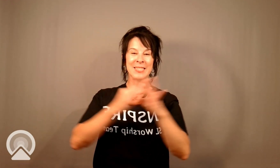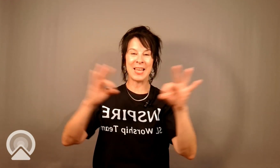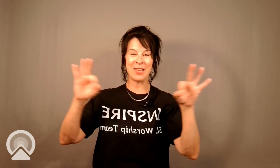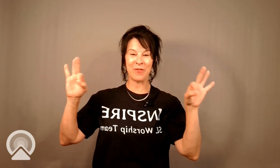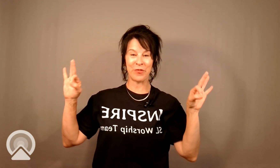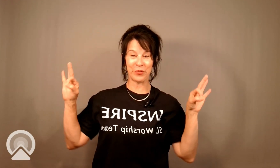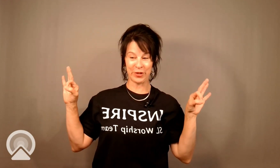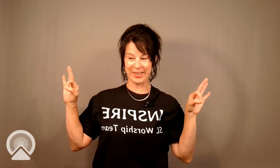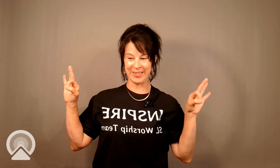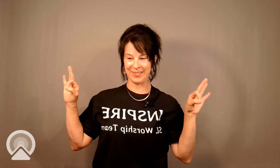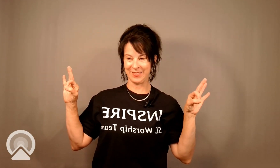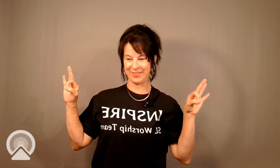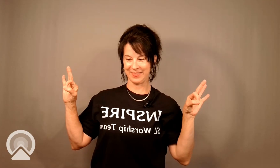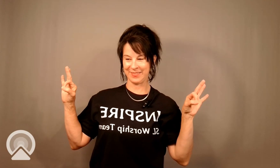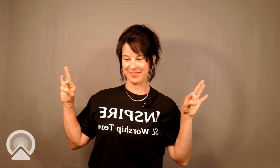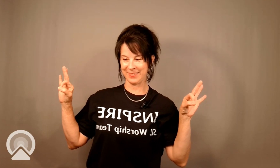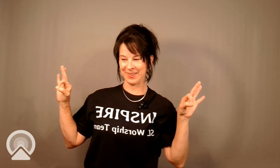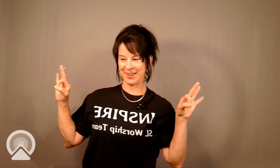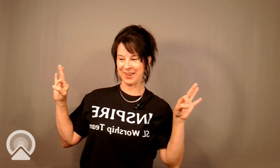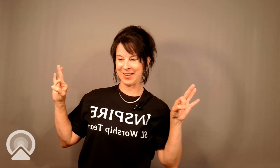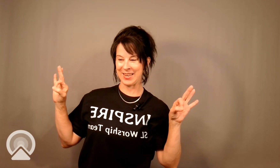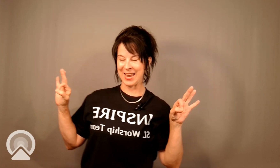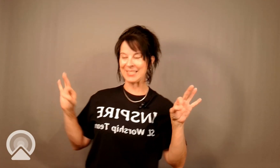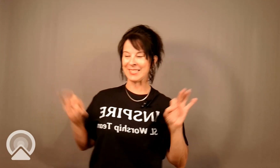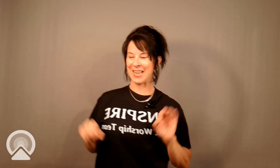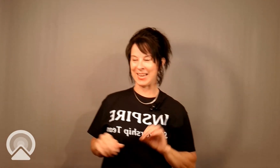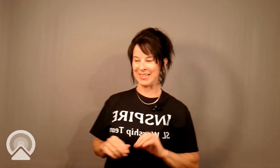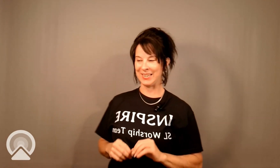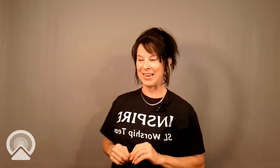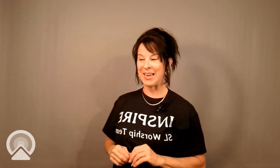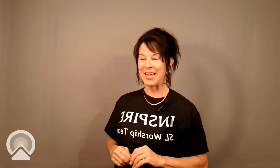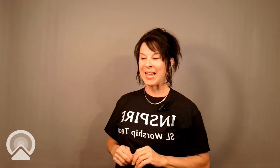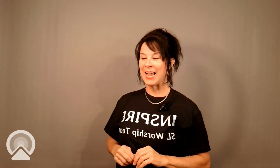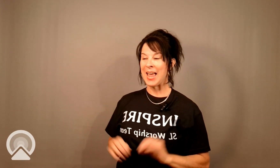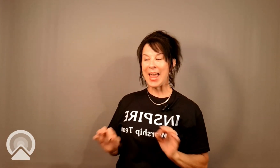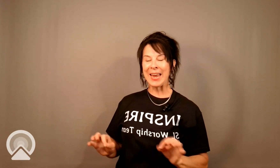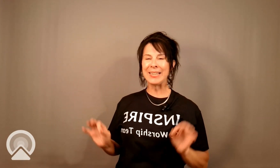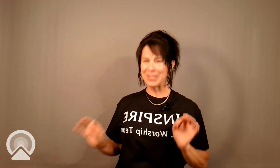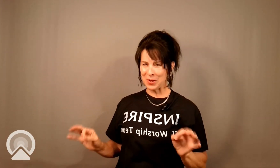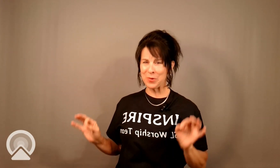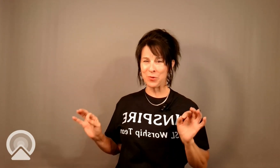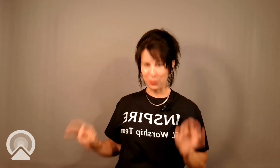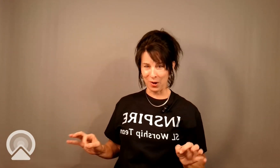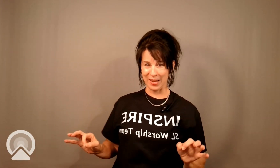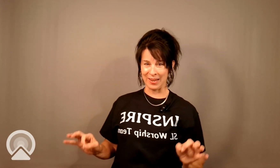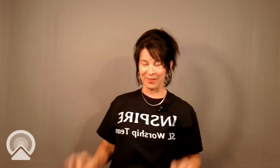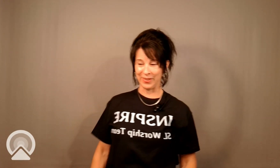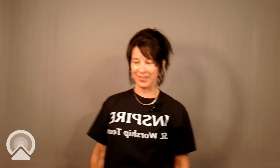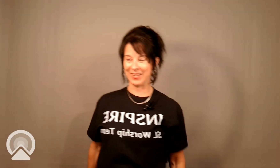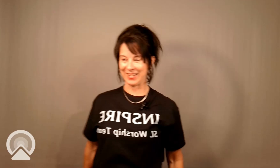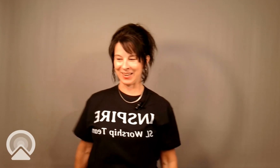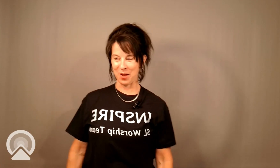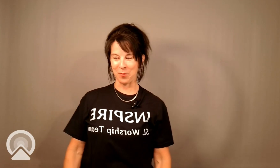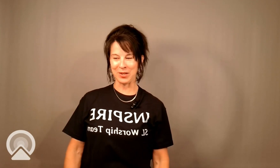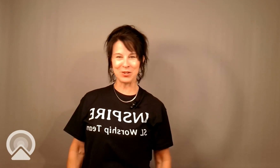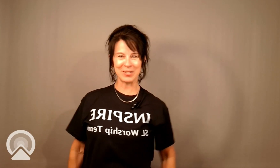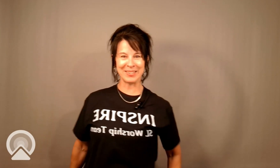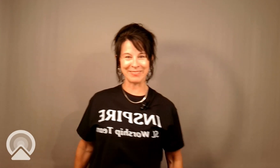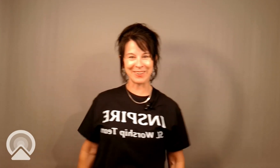set free. Next line. Ain't no grave. Now, we usually don't talk